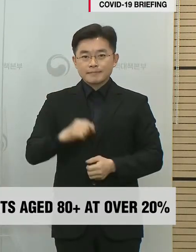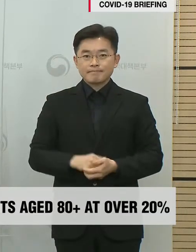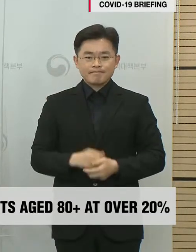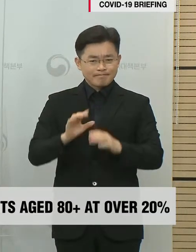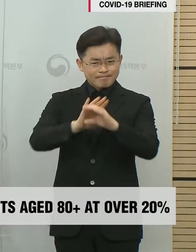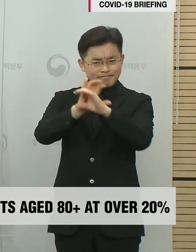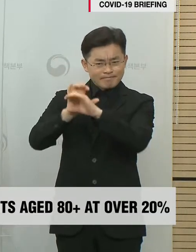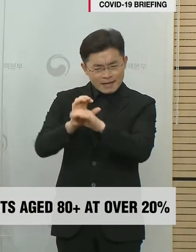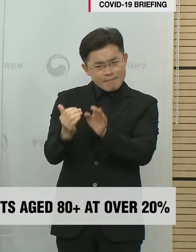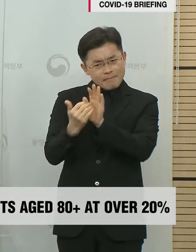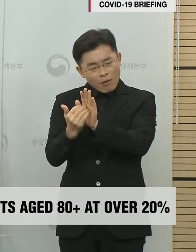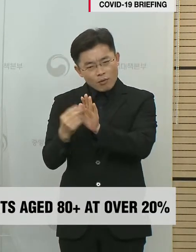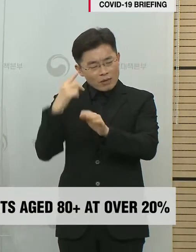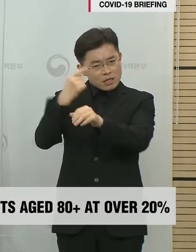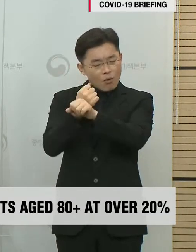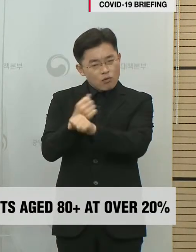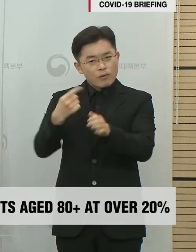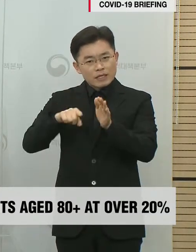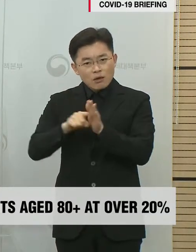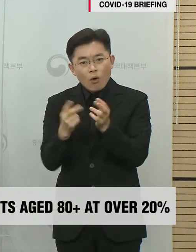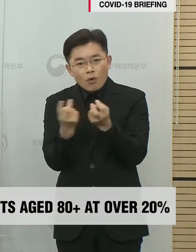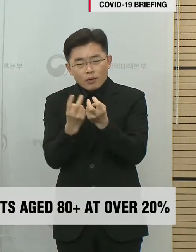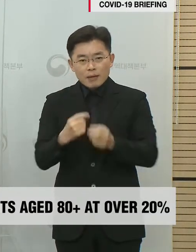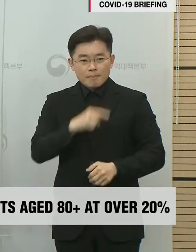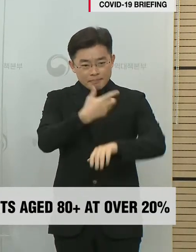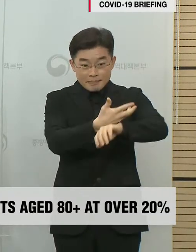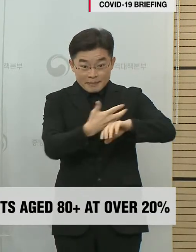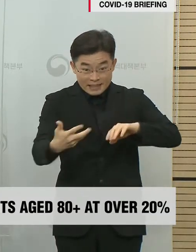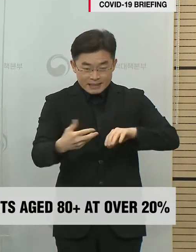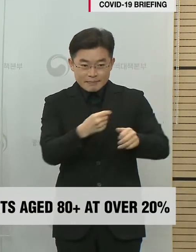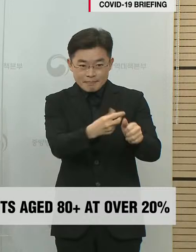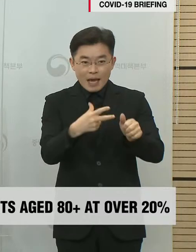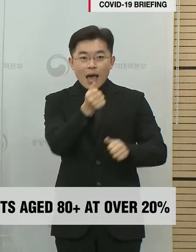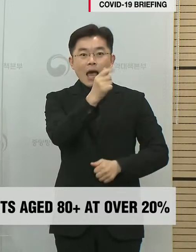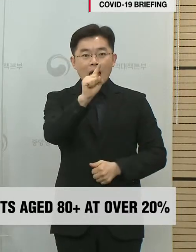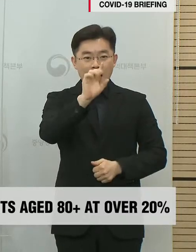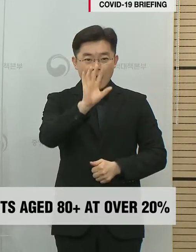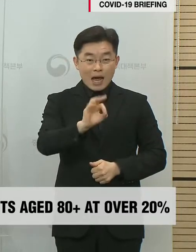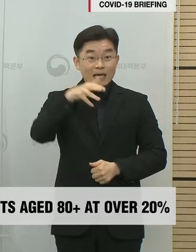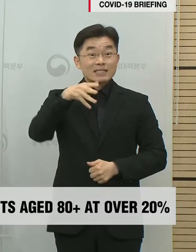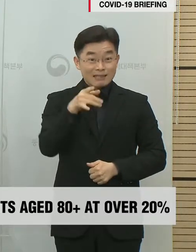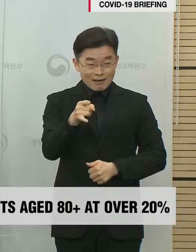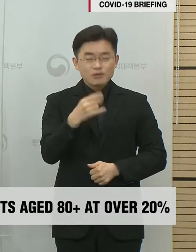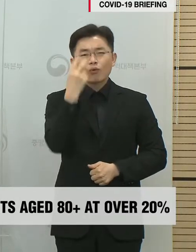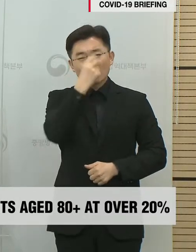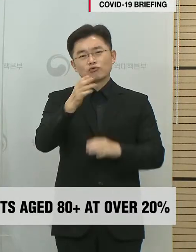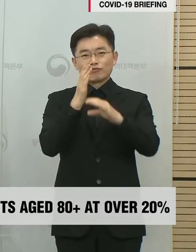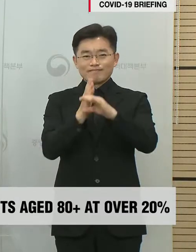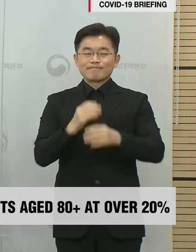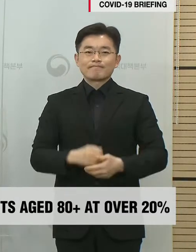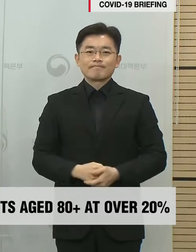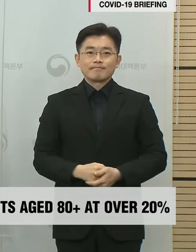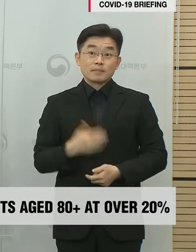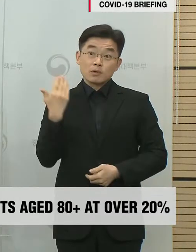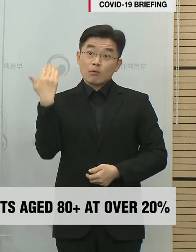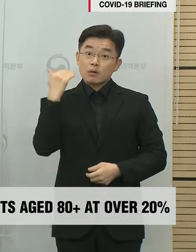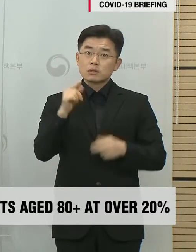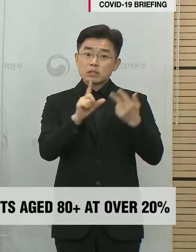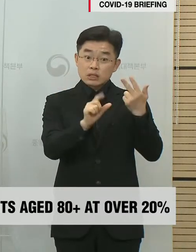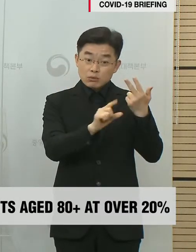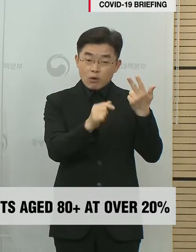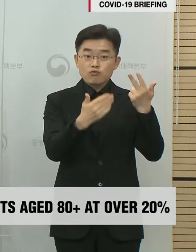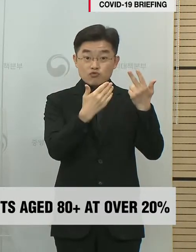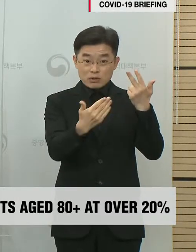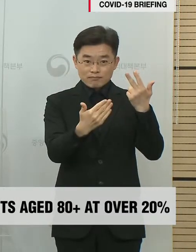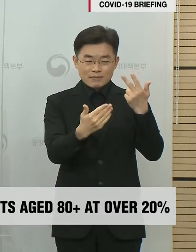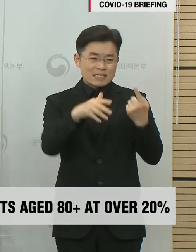that we are conducting our survey on the antibodies developed among the